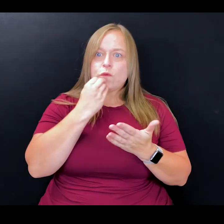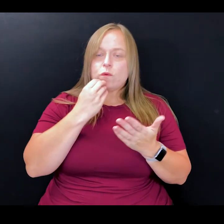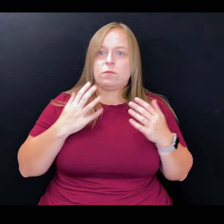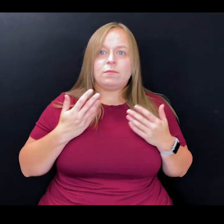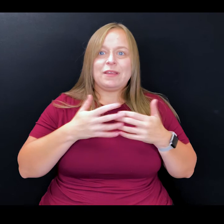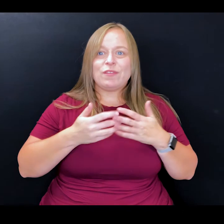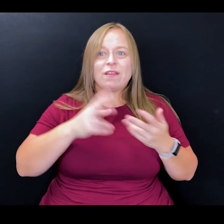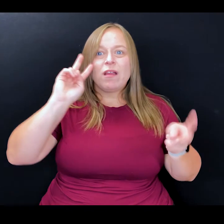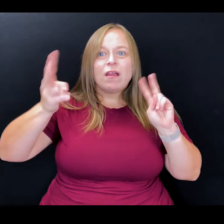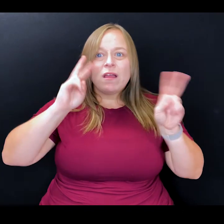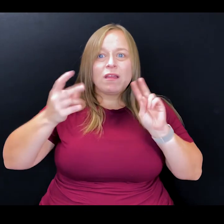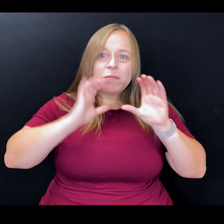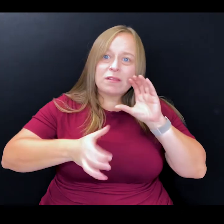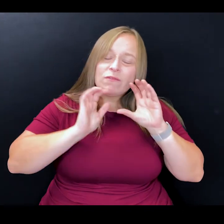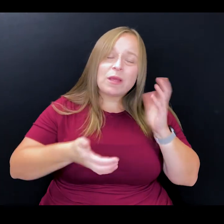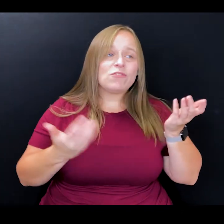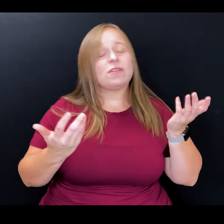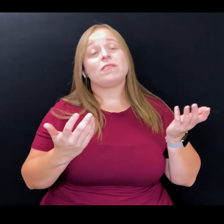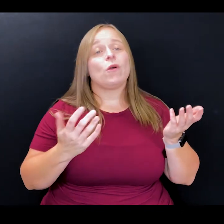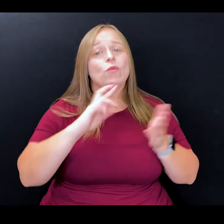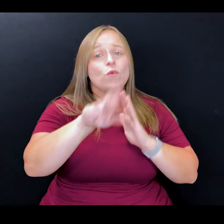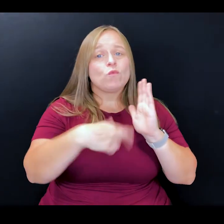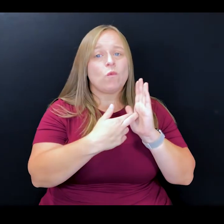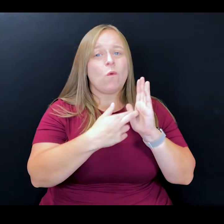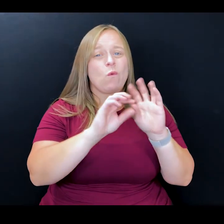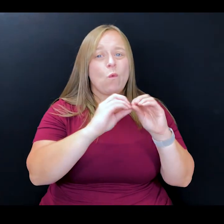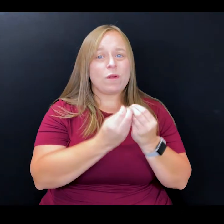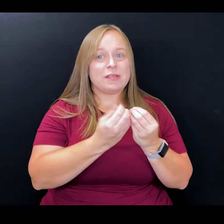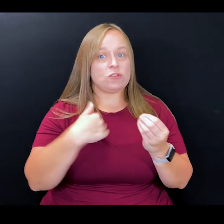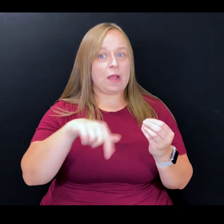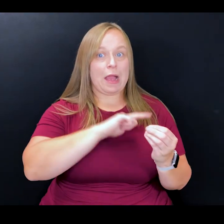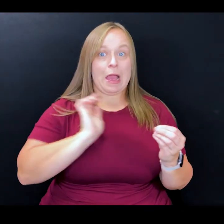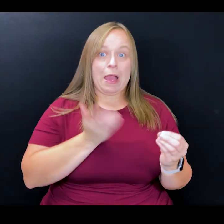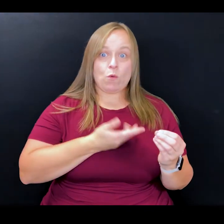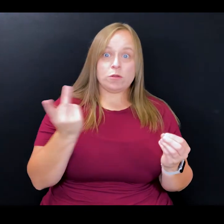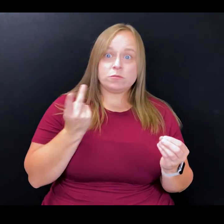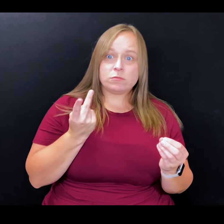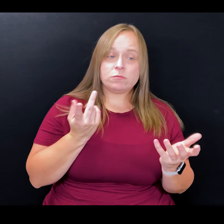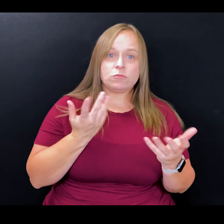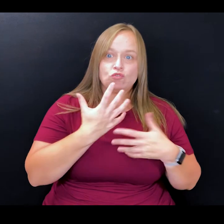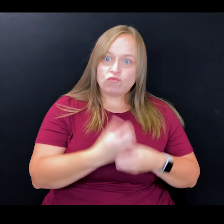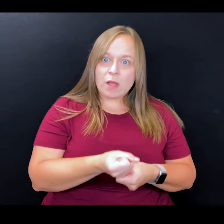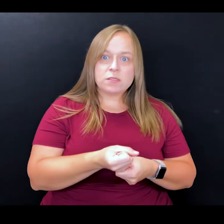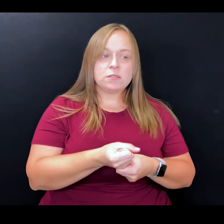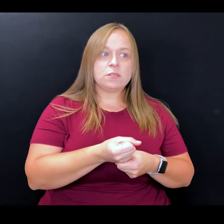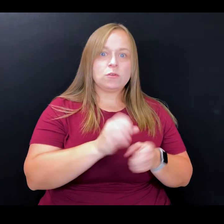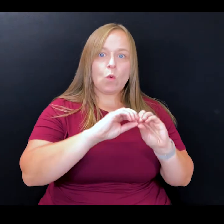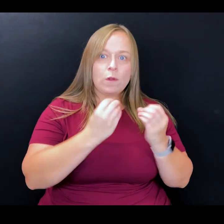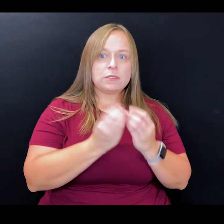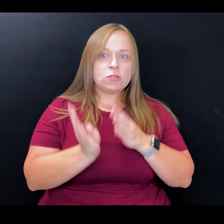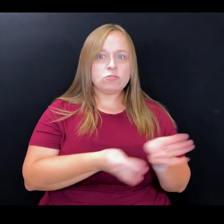this misinformation. So the role that organizations like ours play, we're trusted organizations in